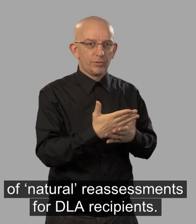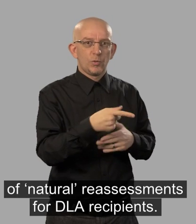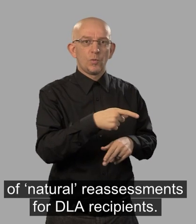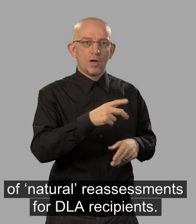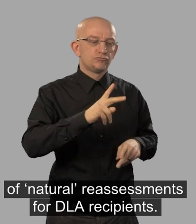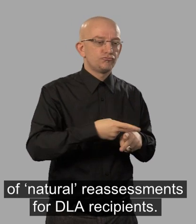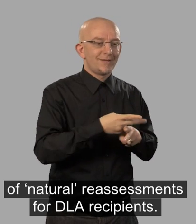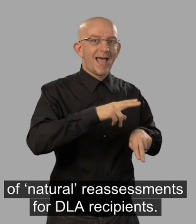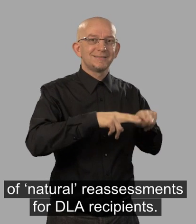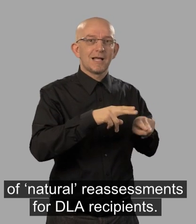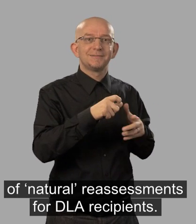recipients.